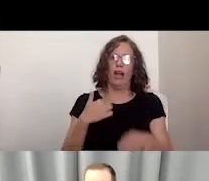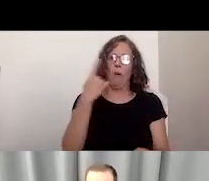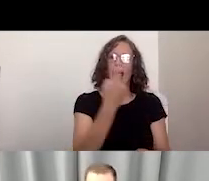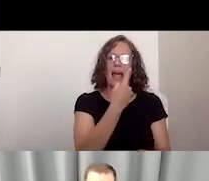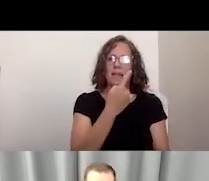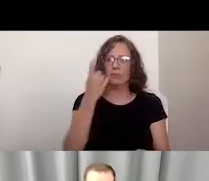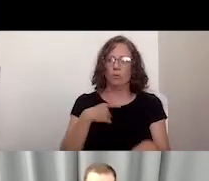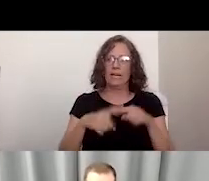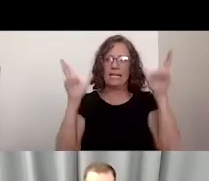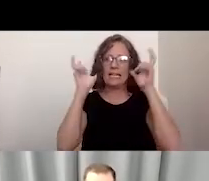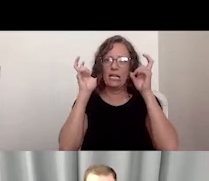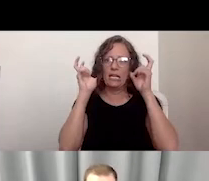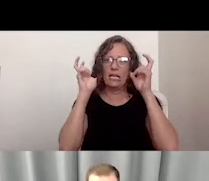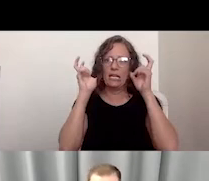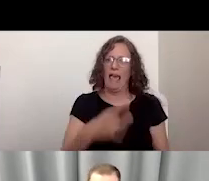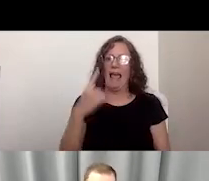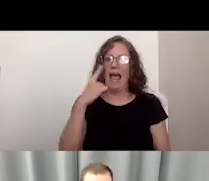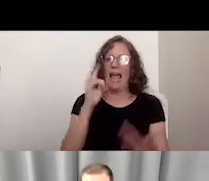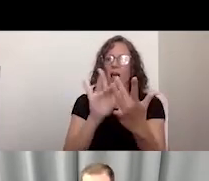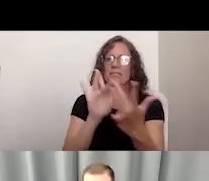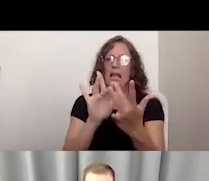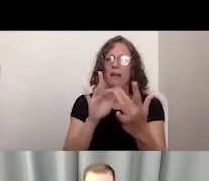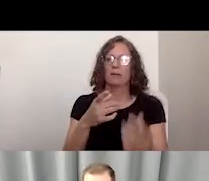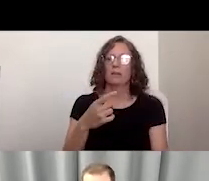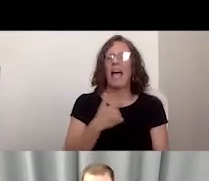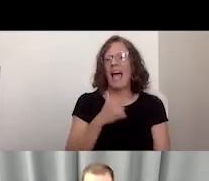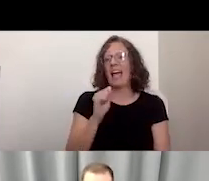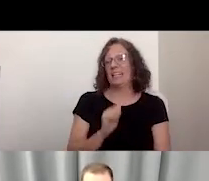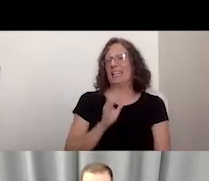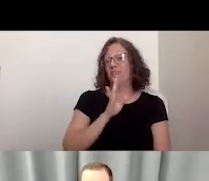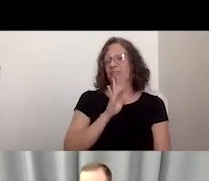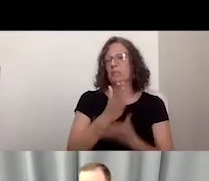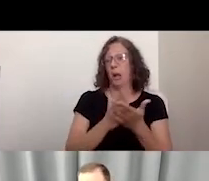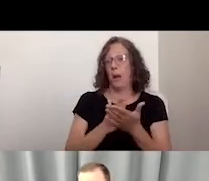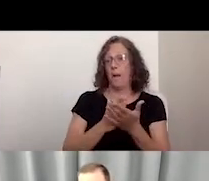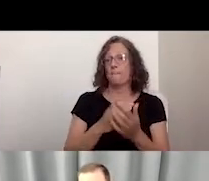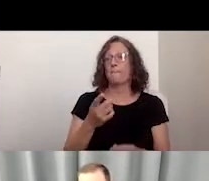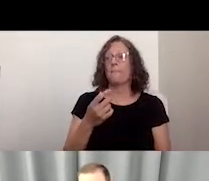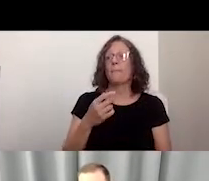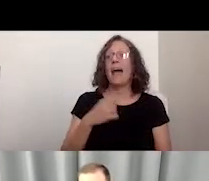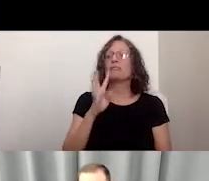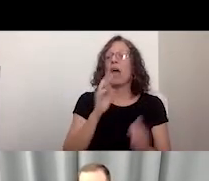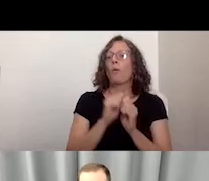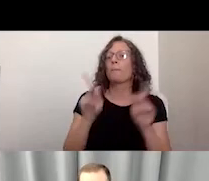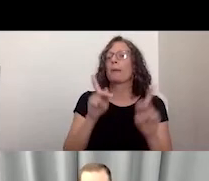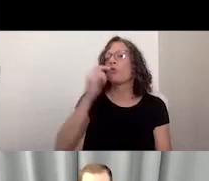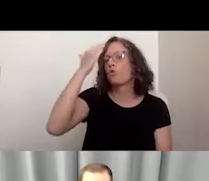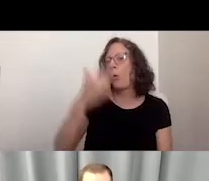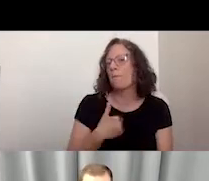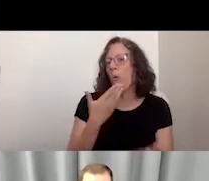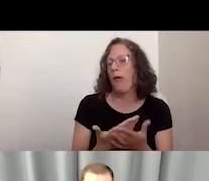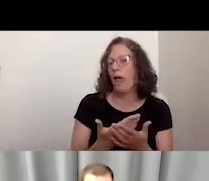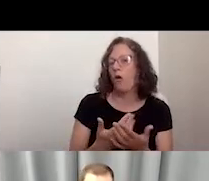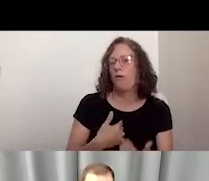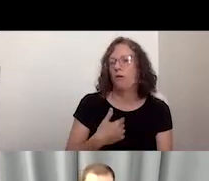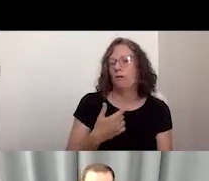are visual people. We depend on our eyes because we can't depend on our ears. So we prefer eye contact. And again, some